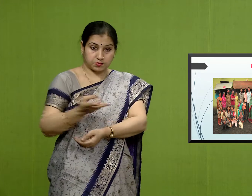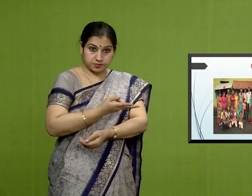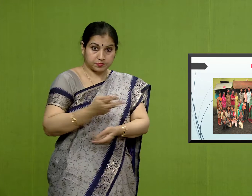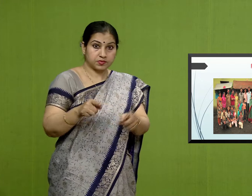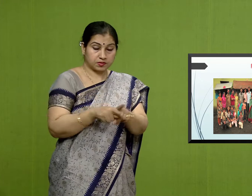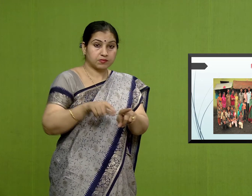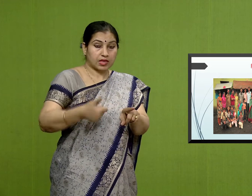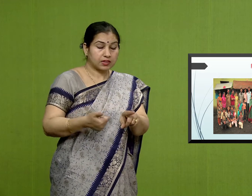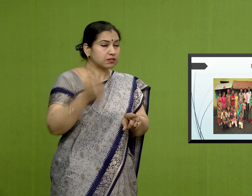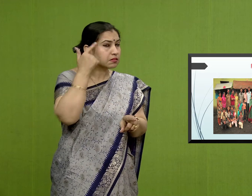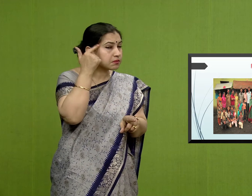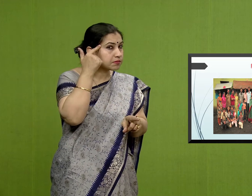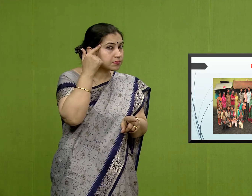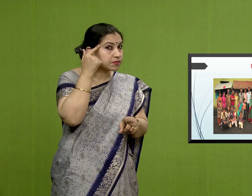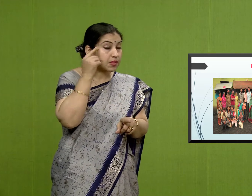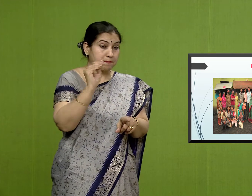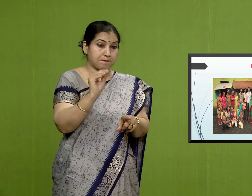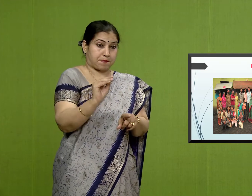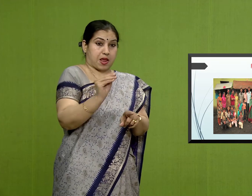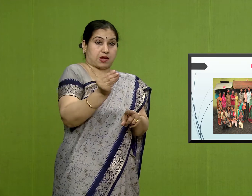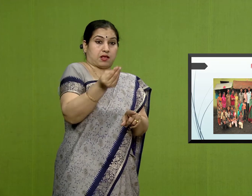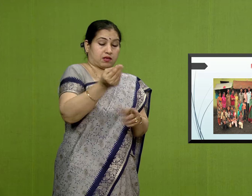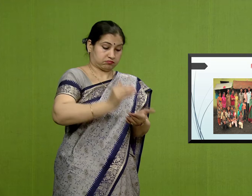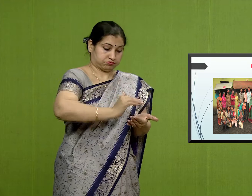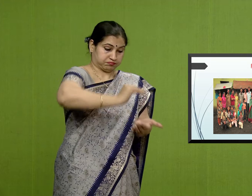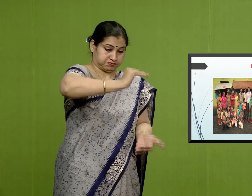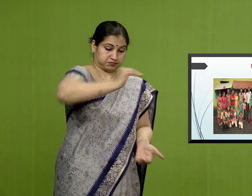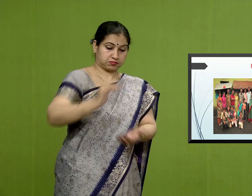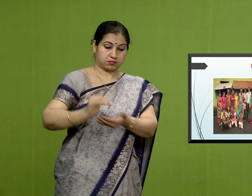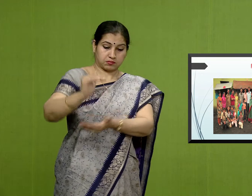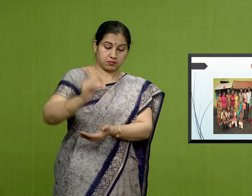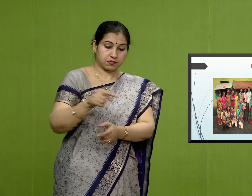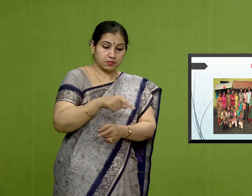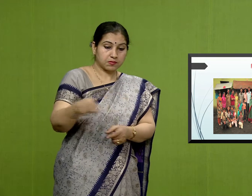can facilitate better upbringing of them.